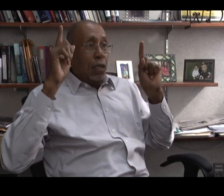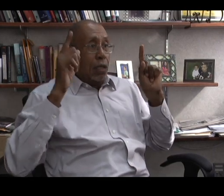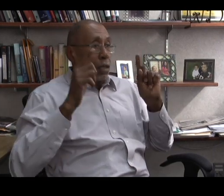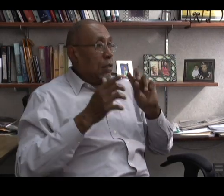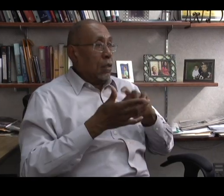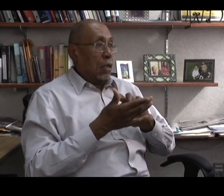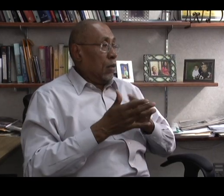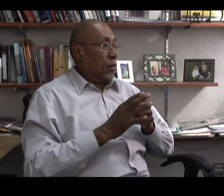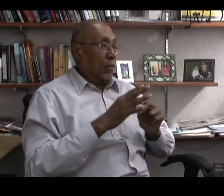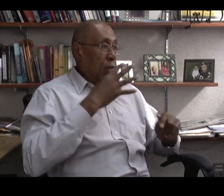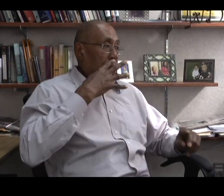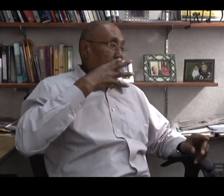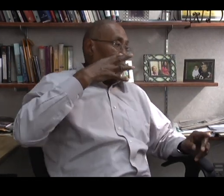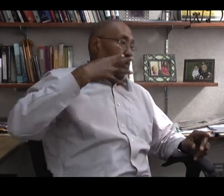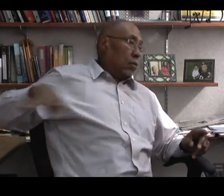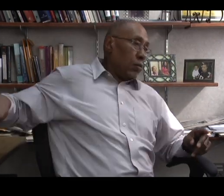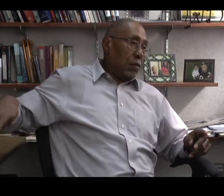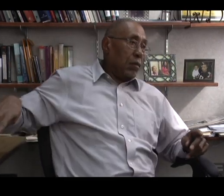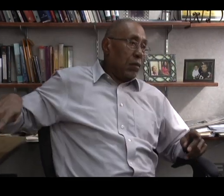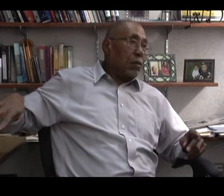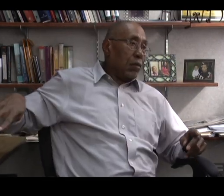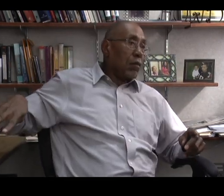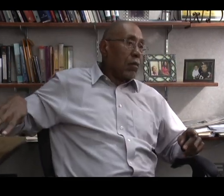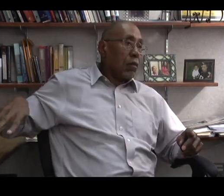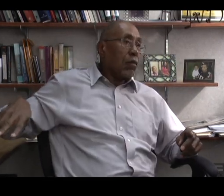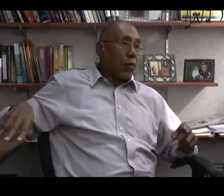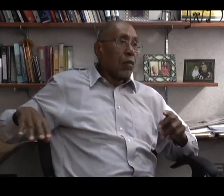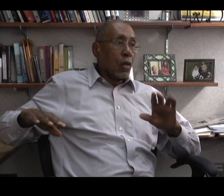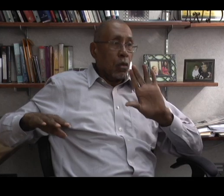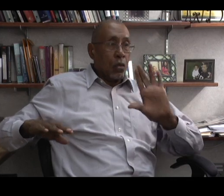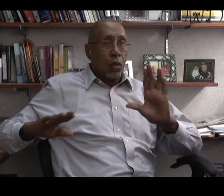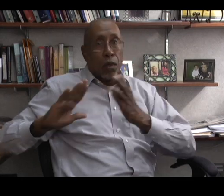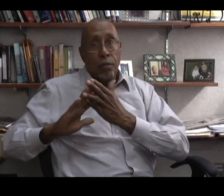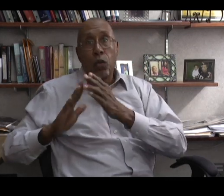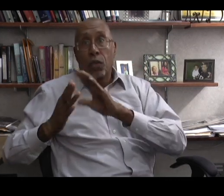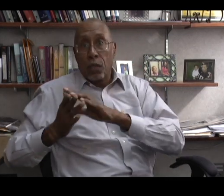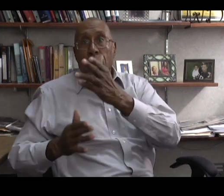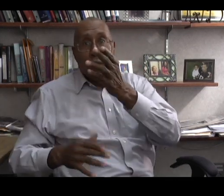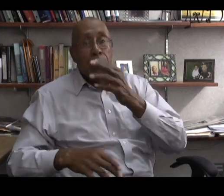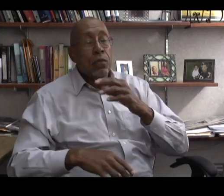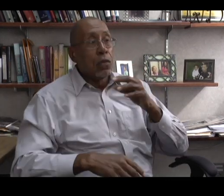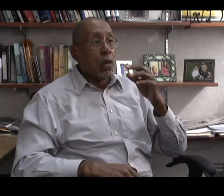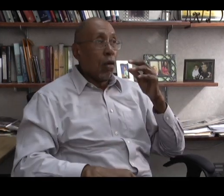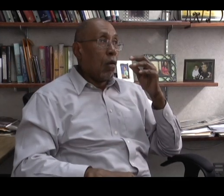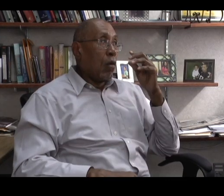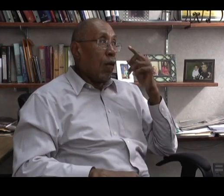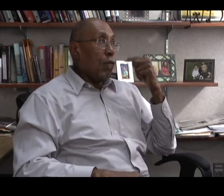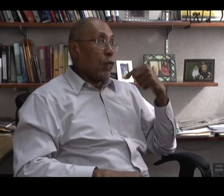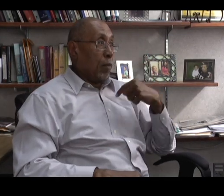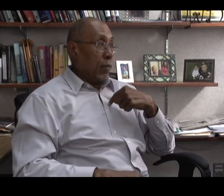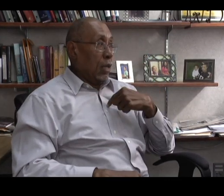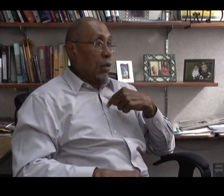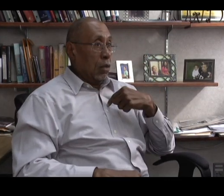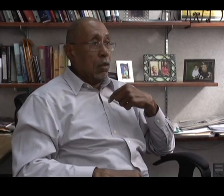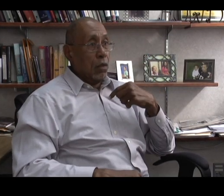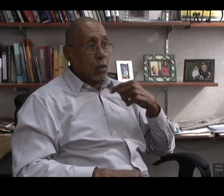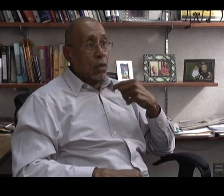Just because you become successful does not mean you can ignore your roots and the community. So